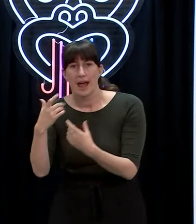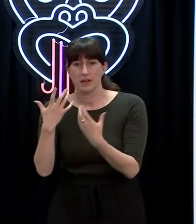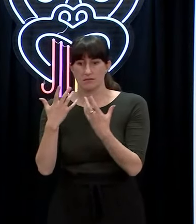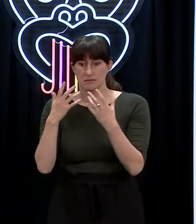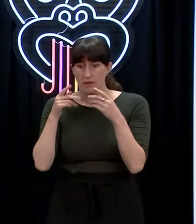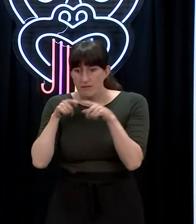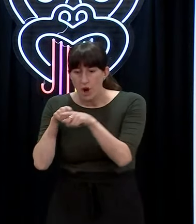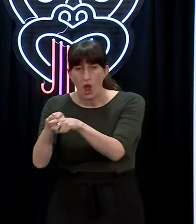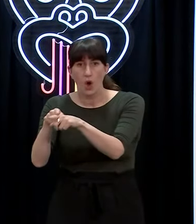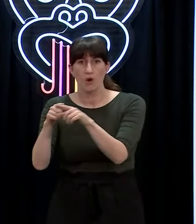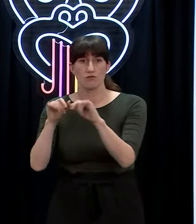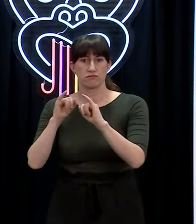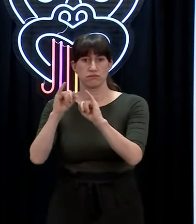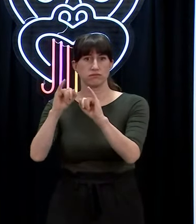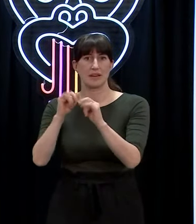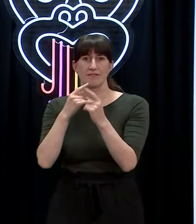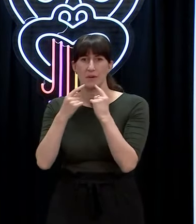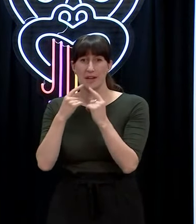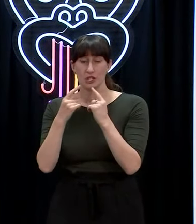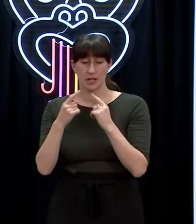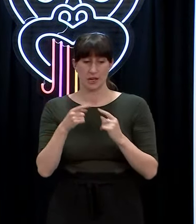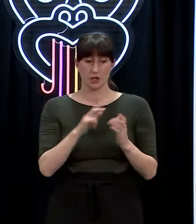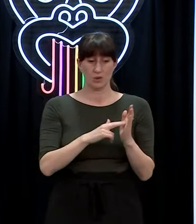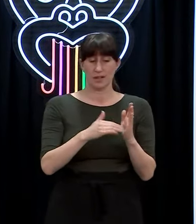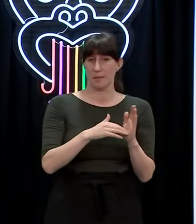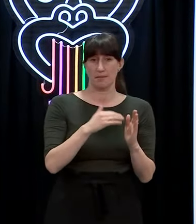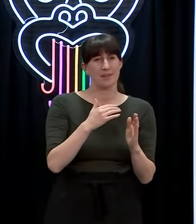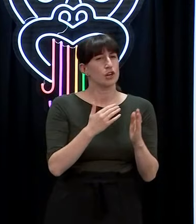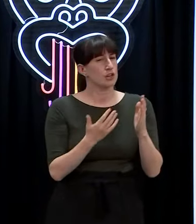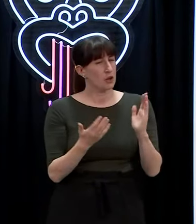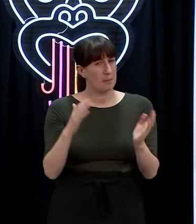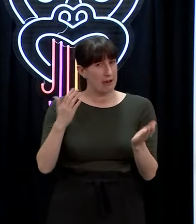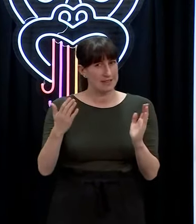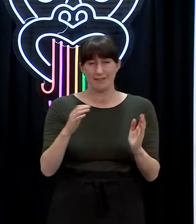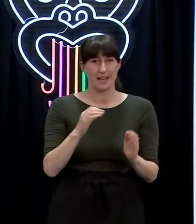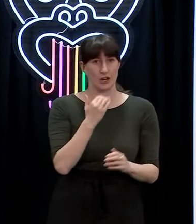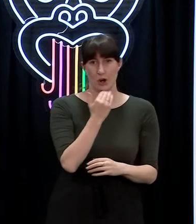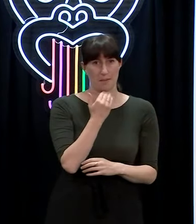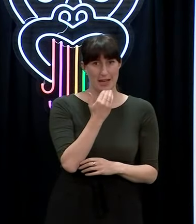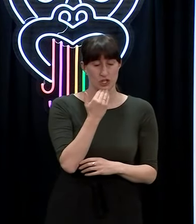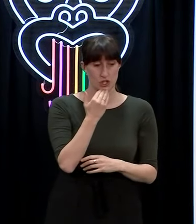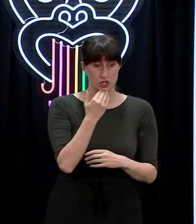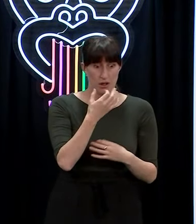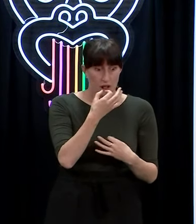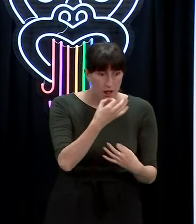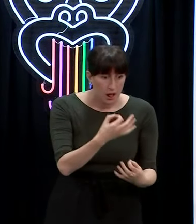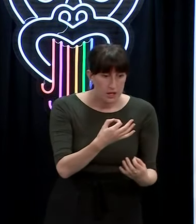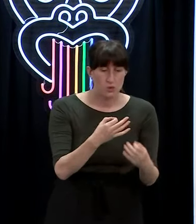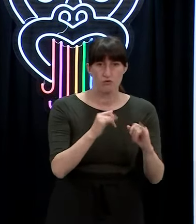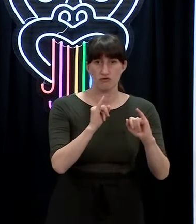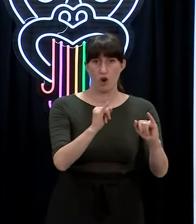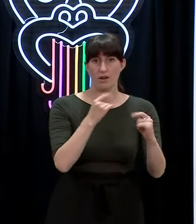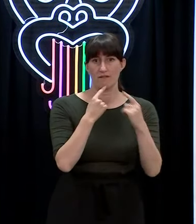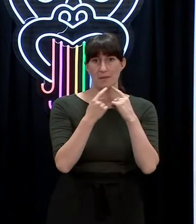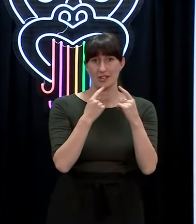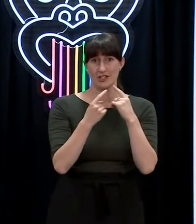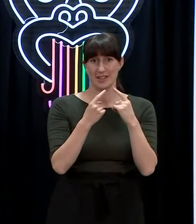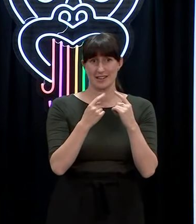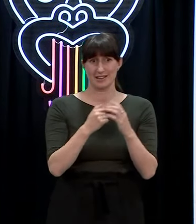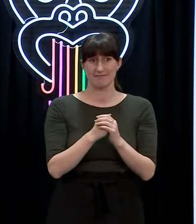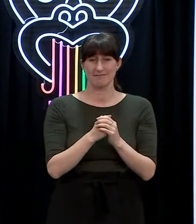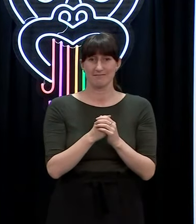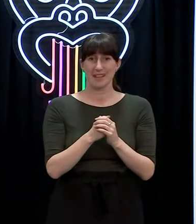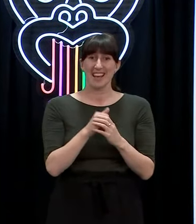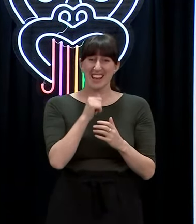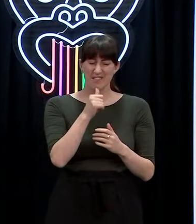are around the rest of the world. I'm incredibly proud of New Zealanders for that. And I just say to everybody who maybe does have those